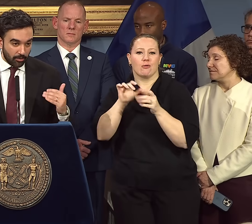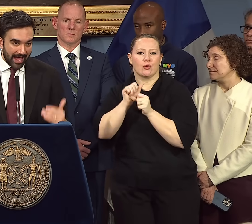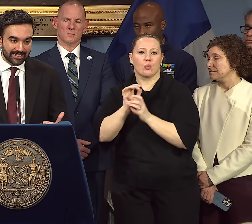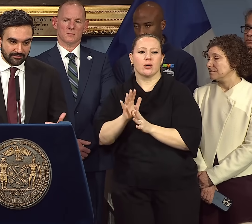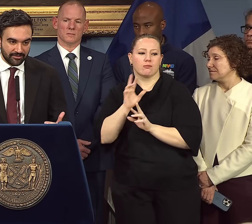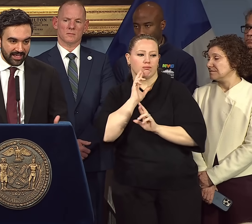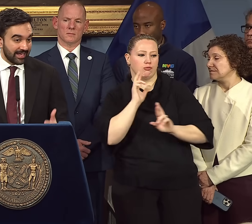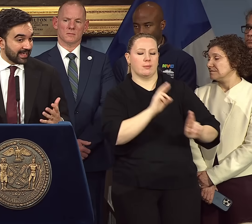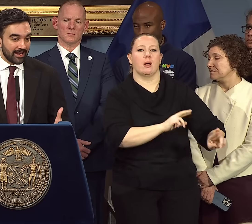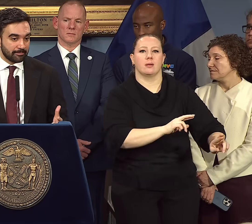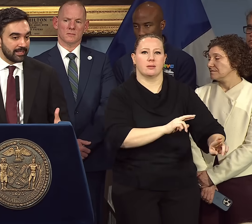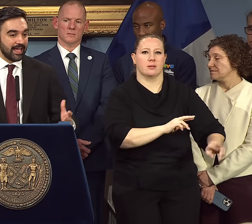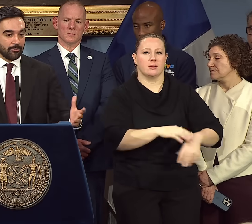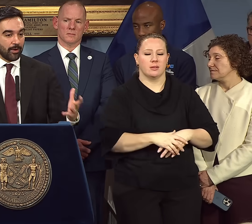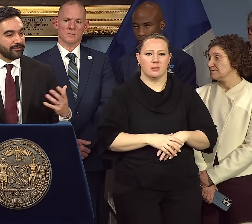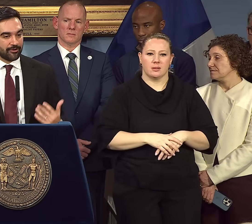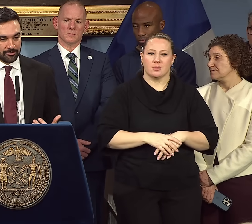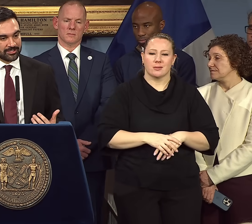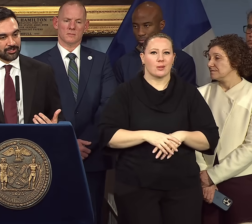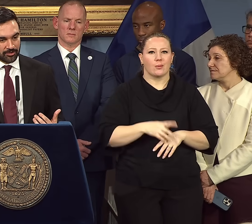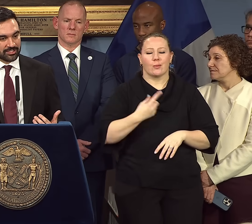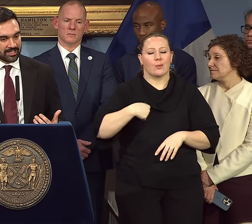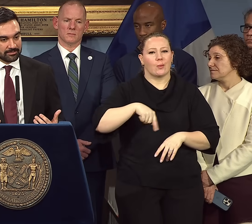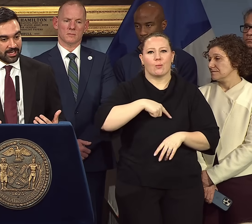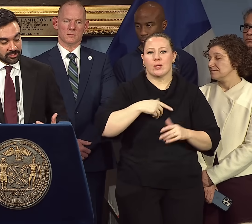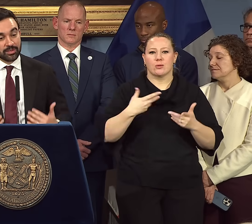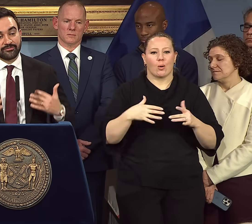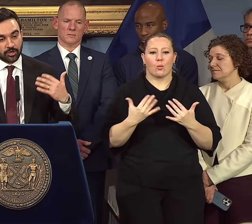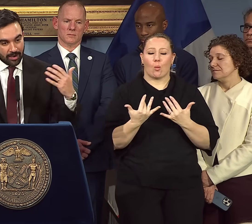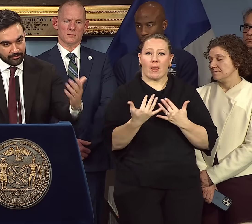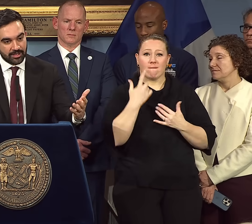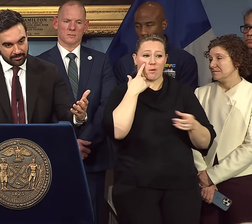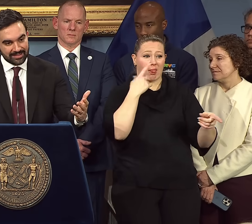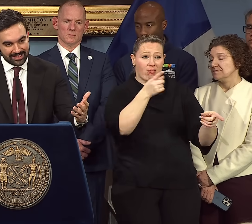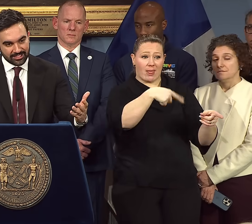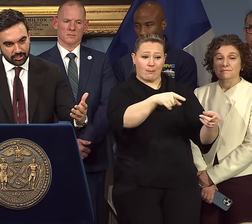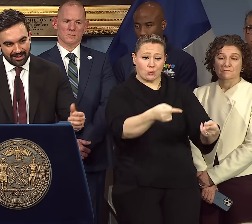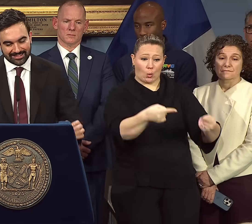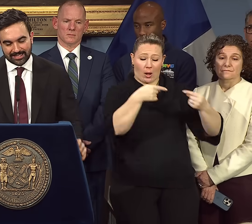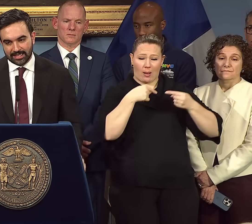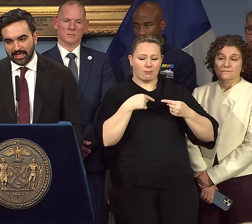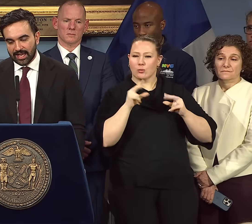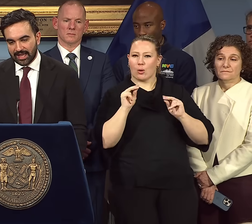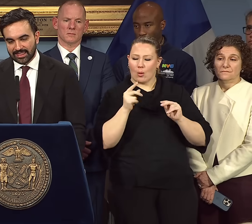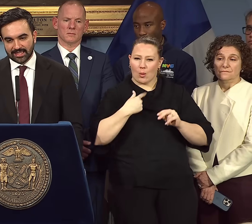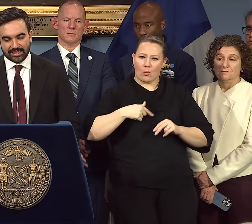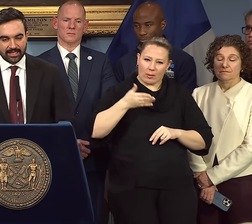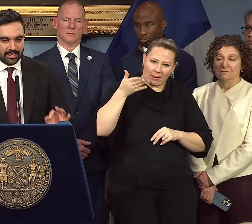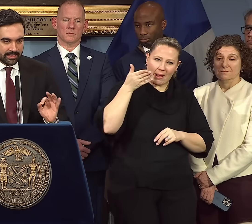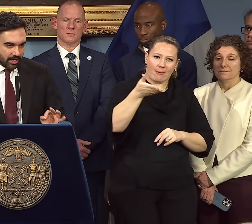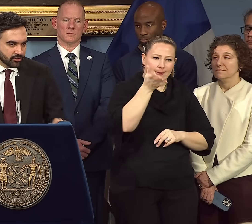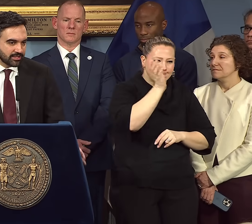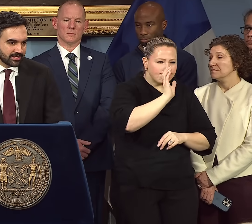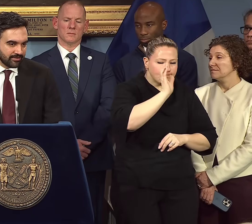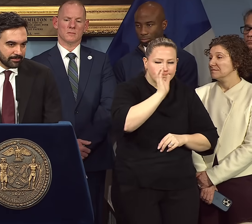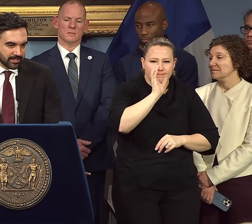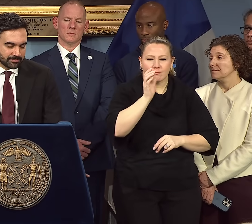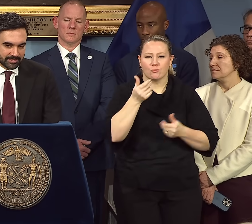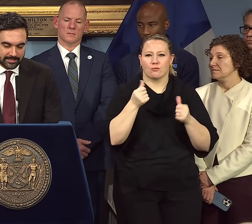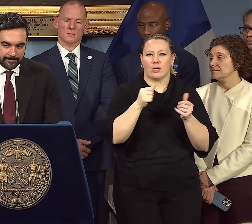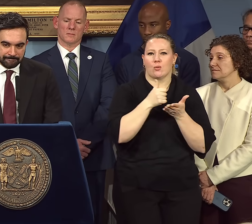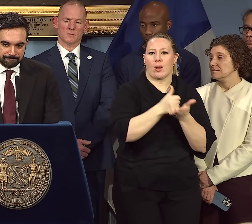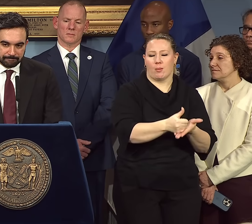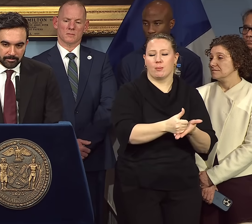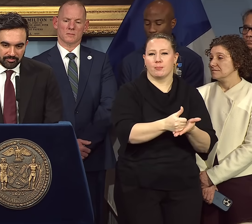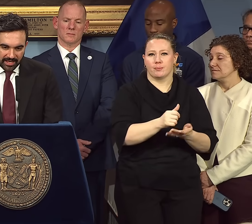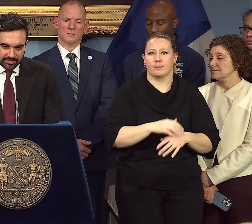be proactive. It cannot be a wait for homeless New Yorkers to come to us. We have to go out there and make the case directly. And I think that the 170